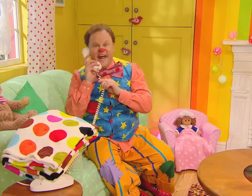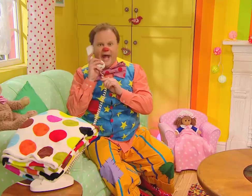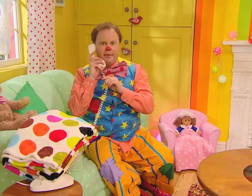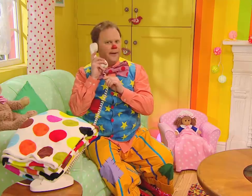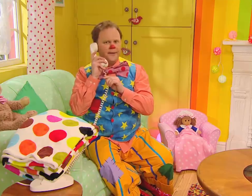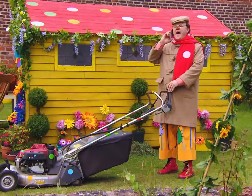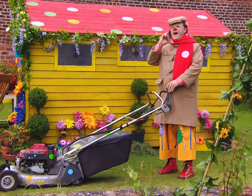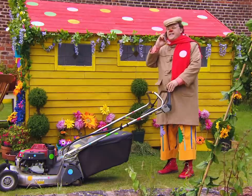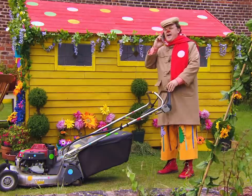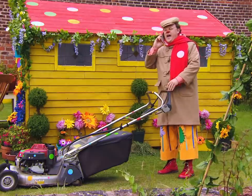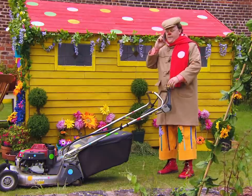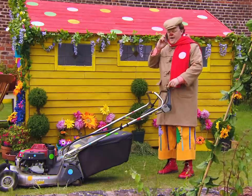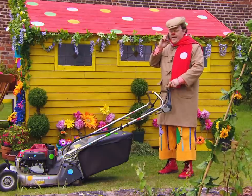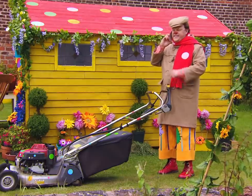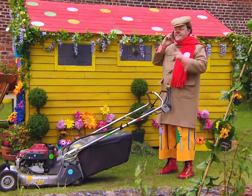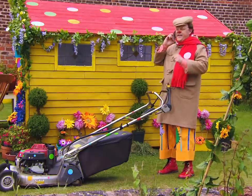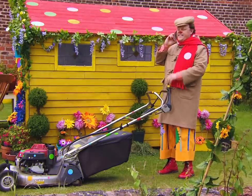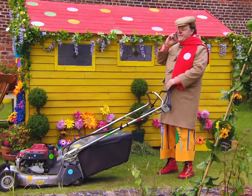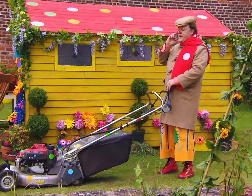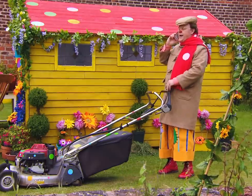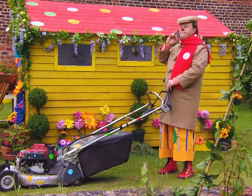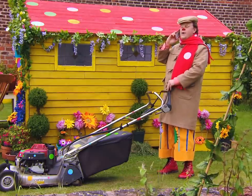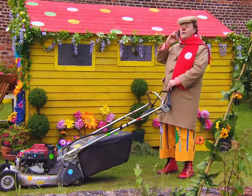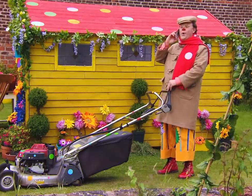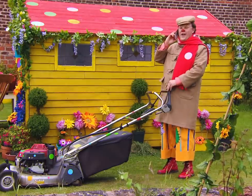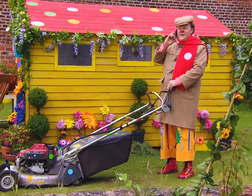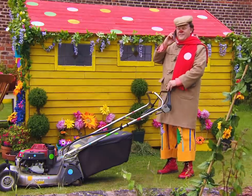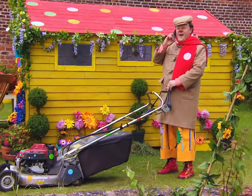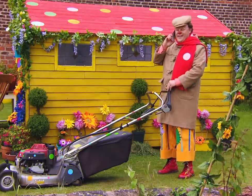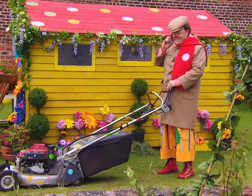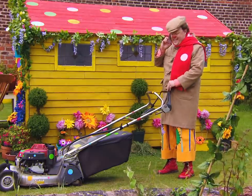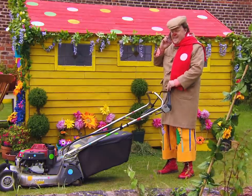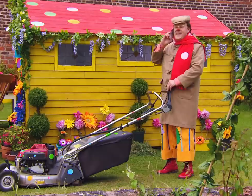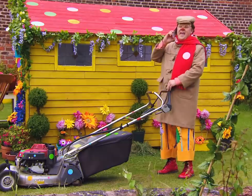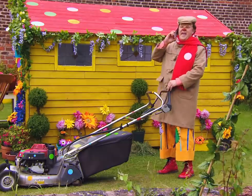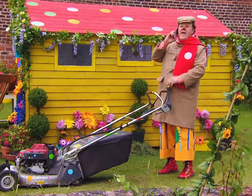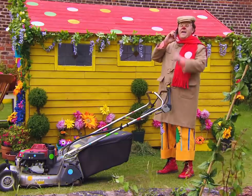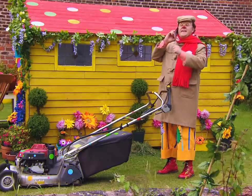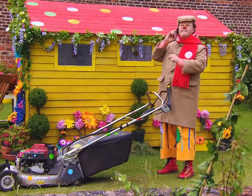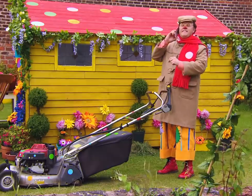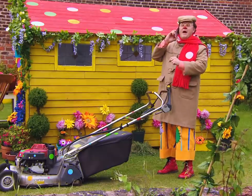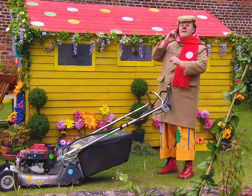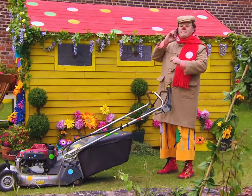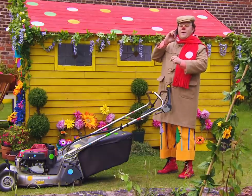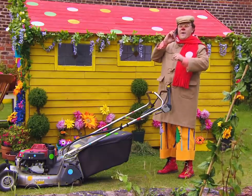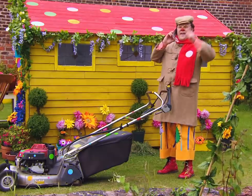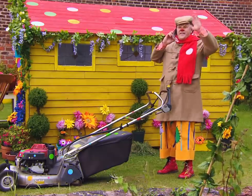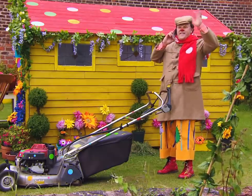nap. No. I decided to mow the lawn outside instead. You give us a wave, the boy.